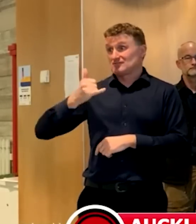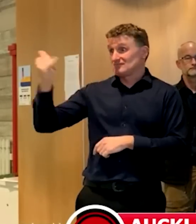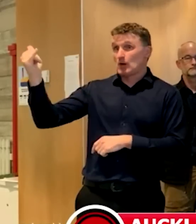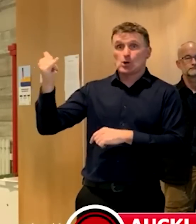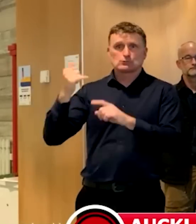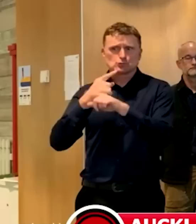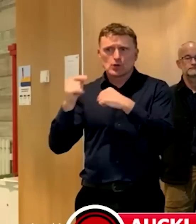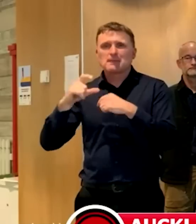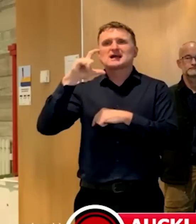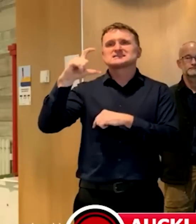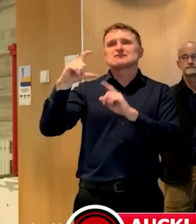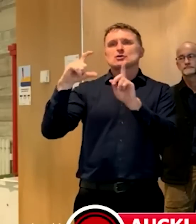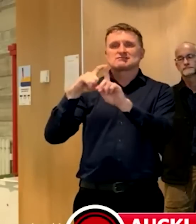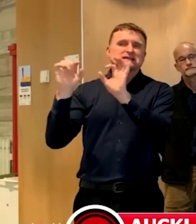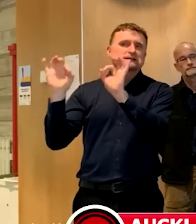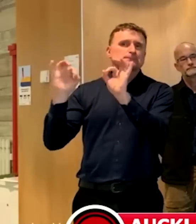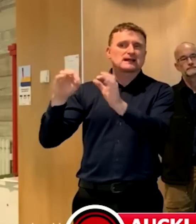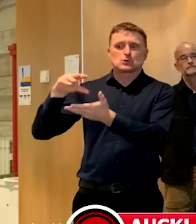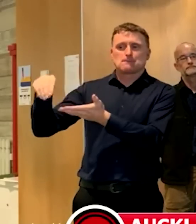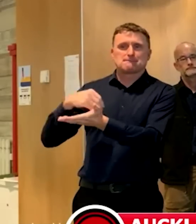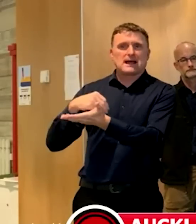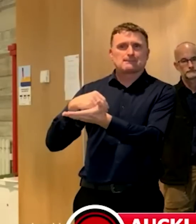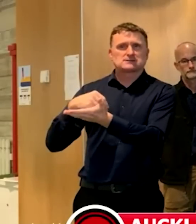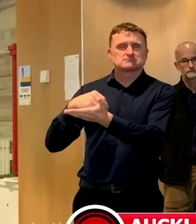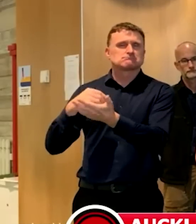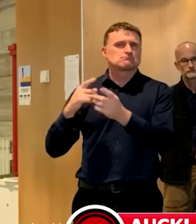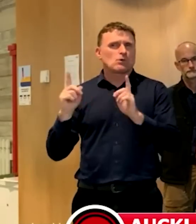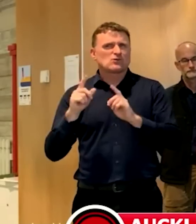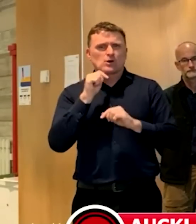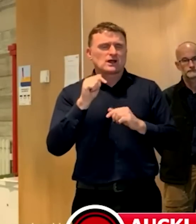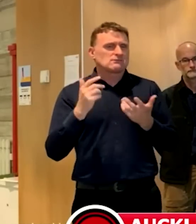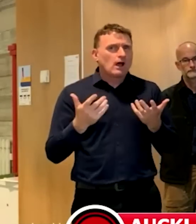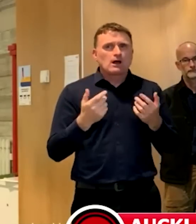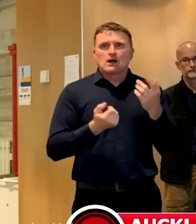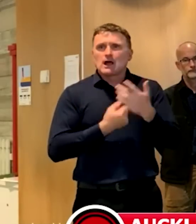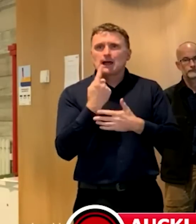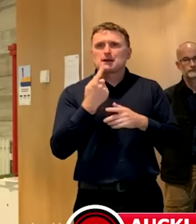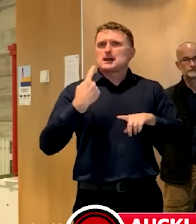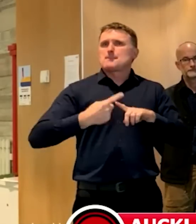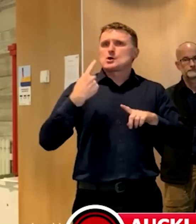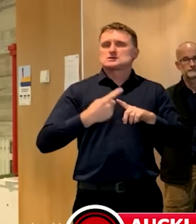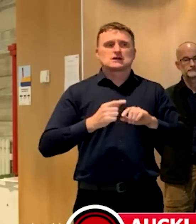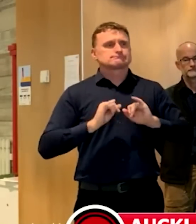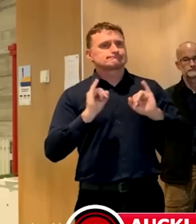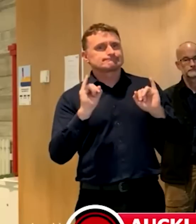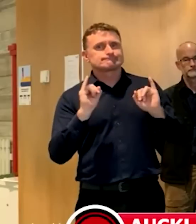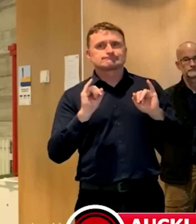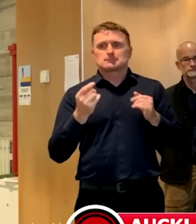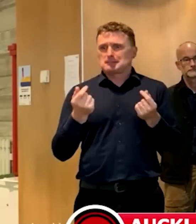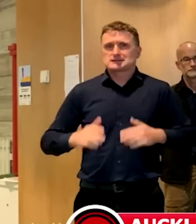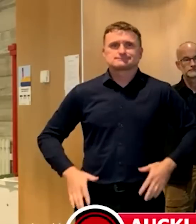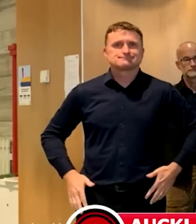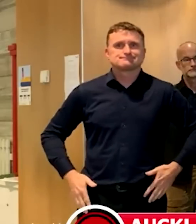defence payments. So these are payments, as they sound like, related to helping out people affected by an emergency